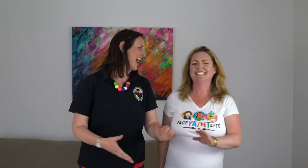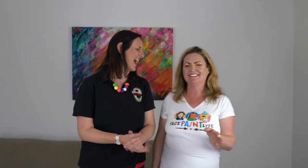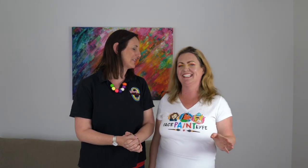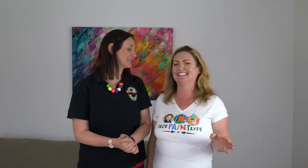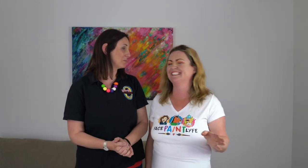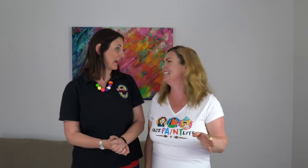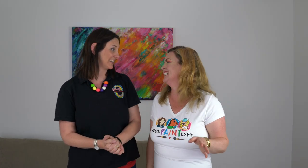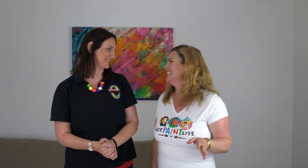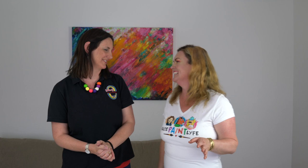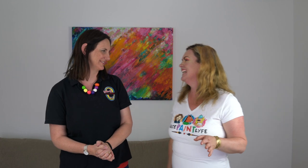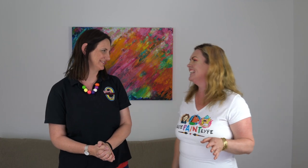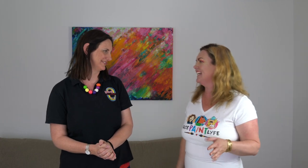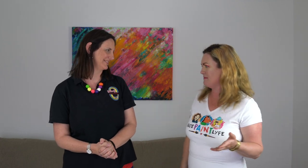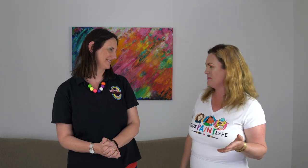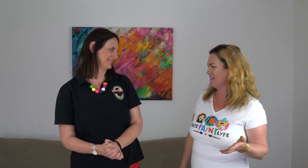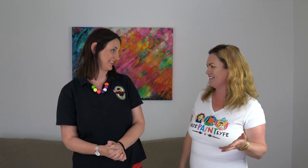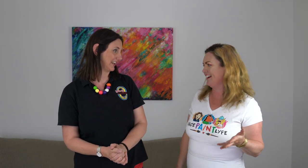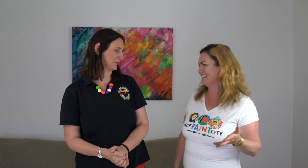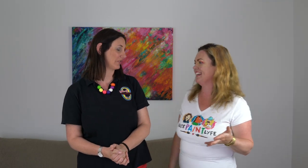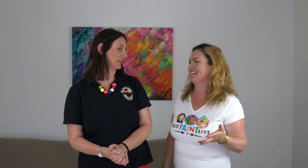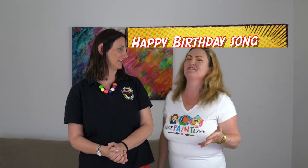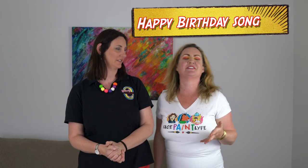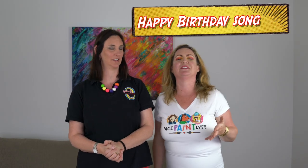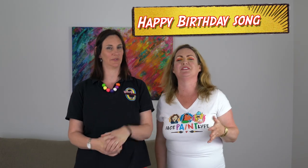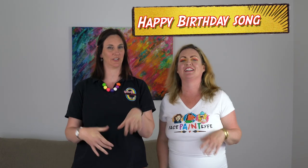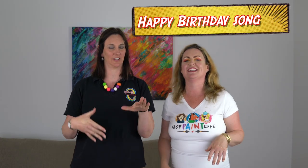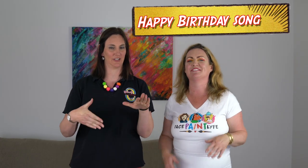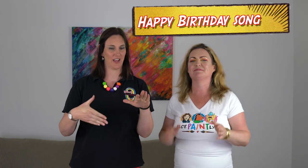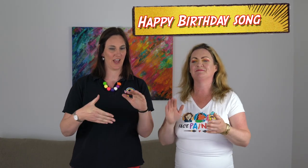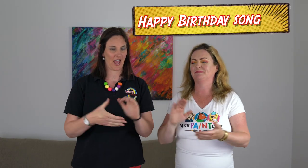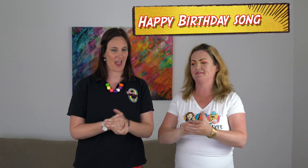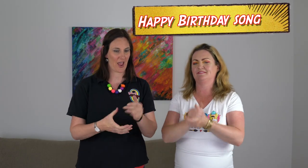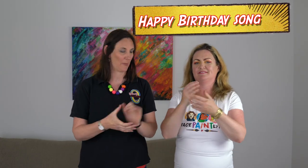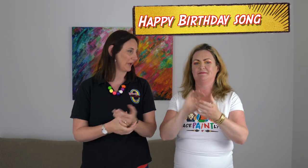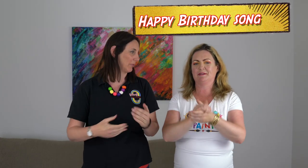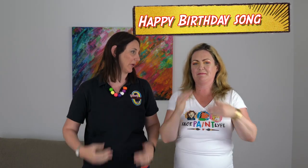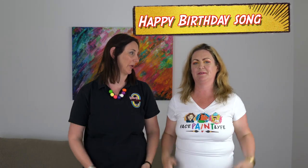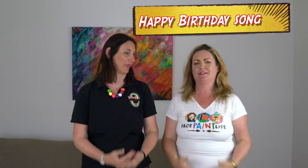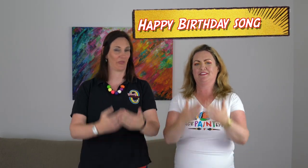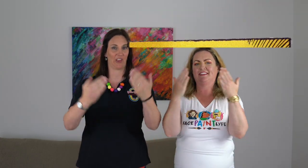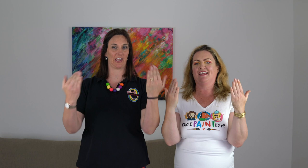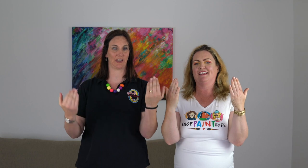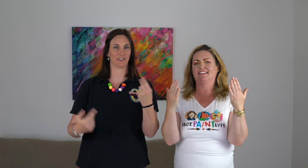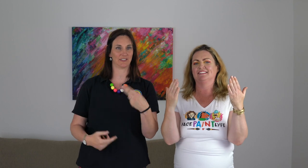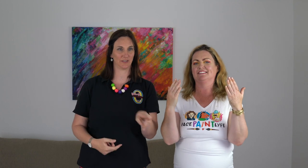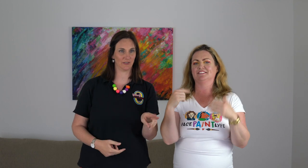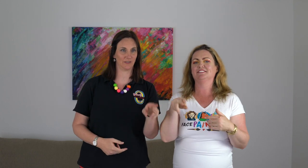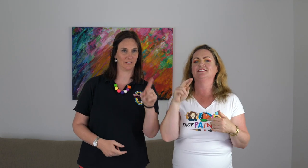No. Oh, let's do a party song. Yeah, happy birthday. Yeah, right? Happy birthday. Yeah. Yeah. Cool. Okay. Happy birthday to